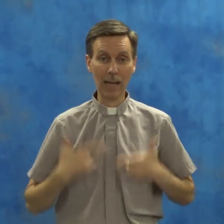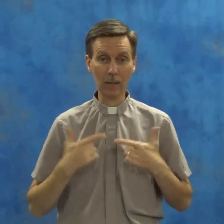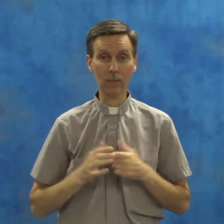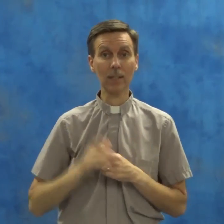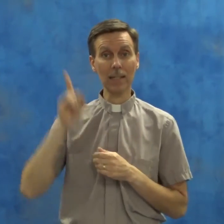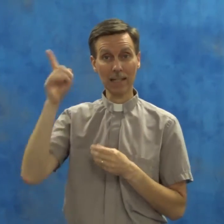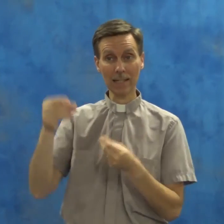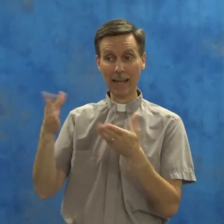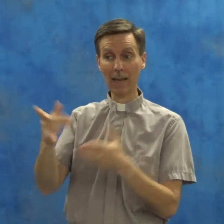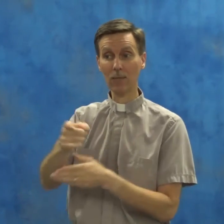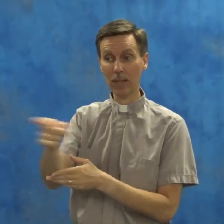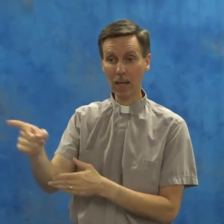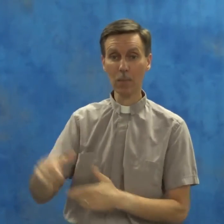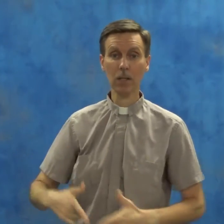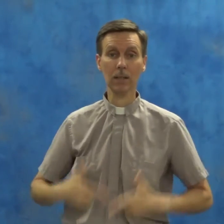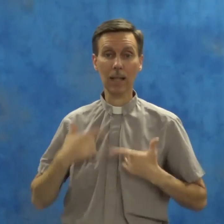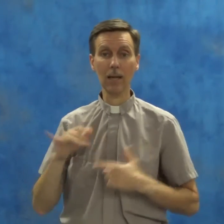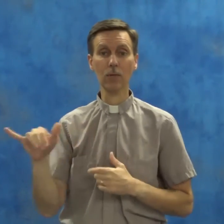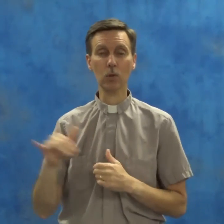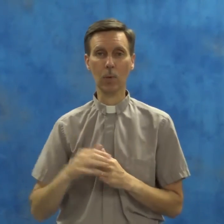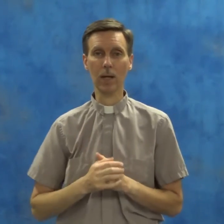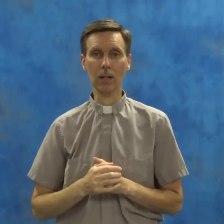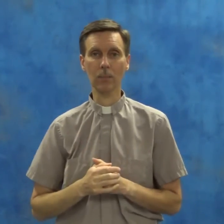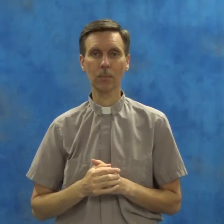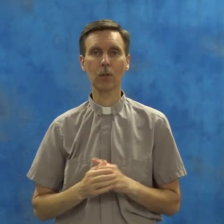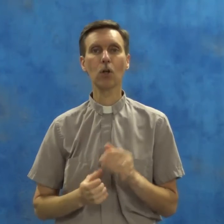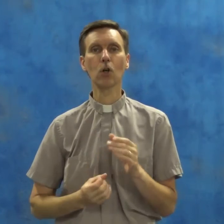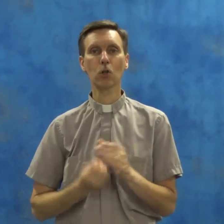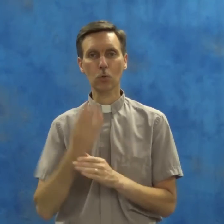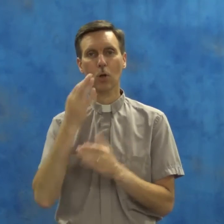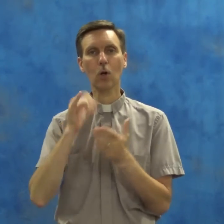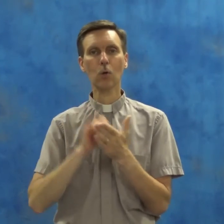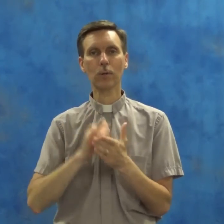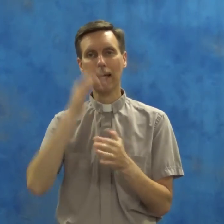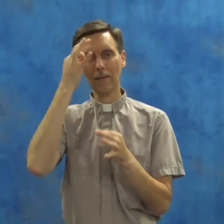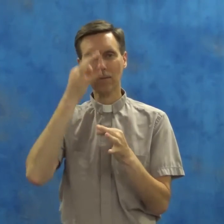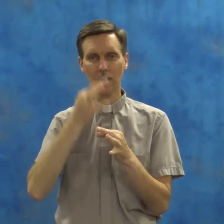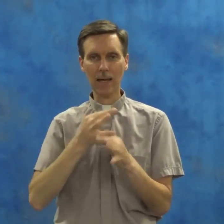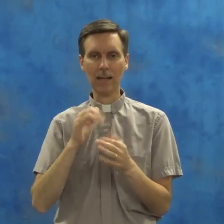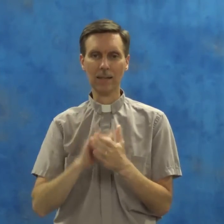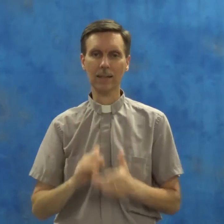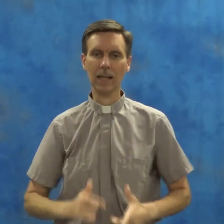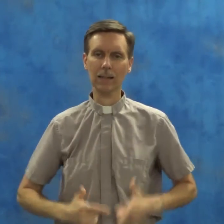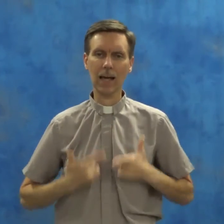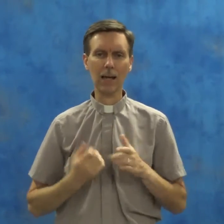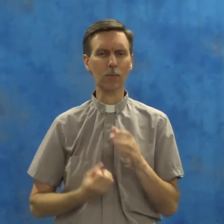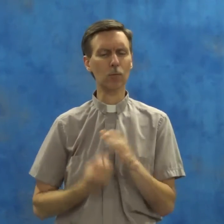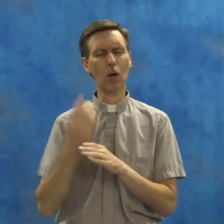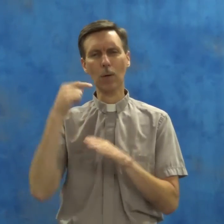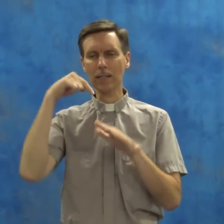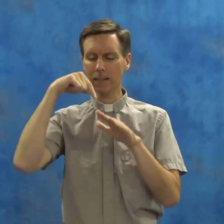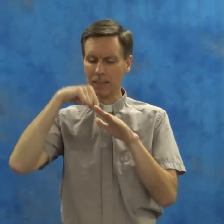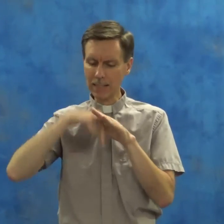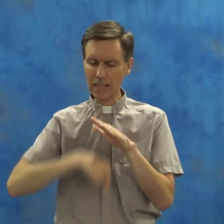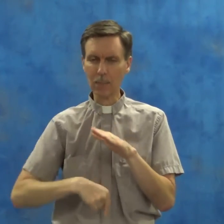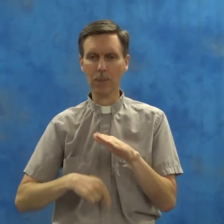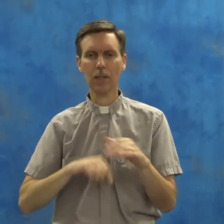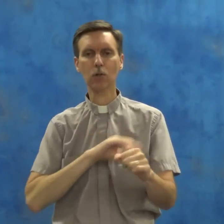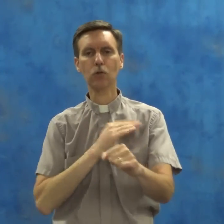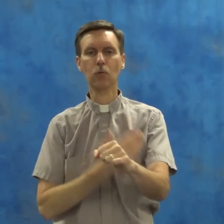life. He gave them life as well. Grow that faith and that life. Grow it deep and